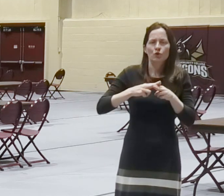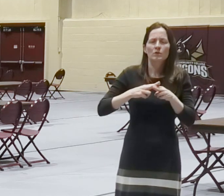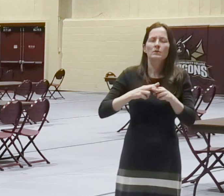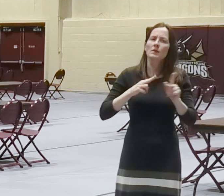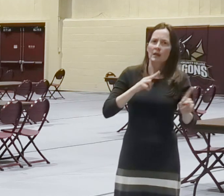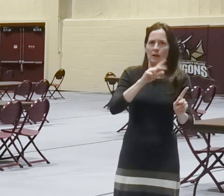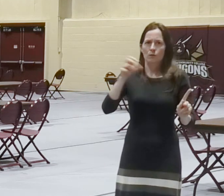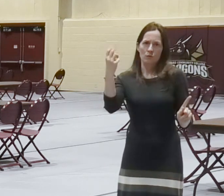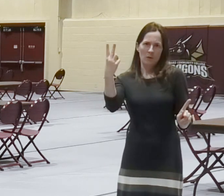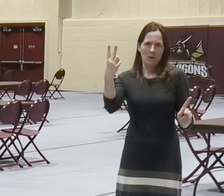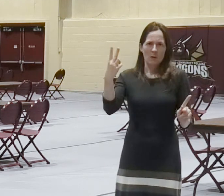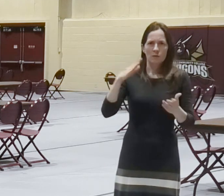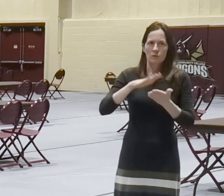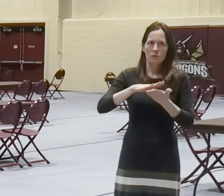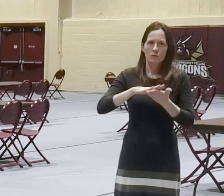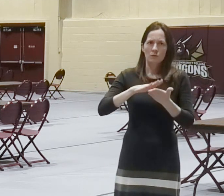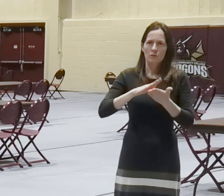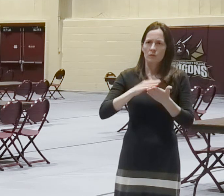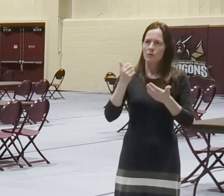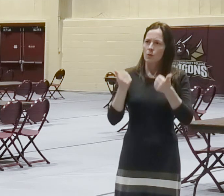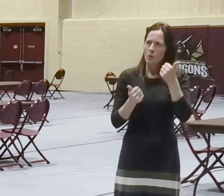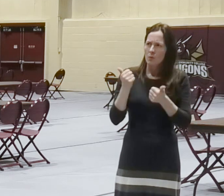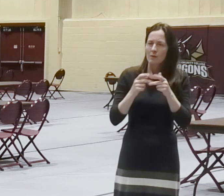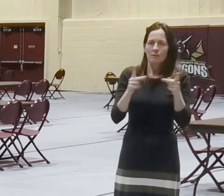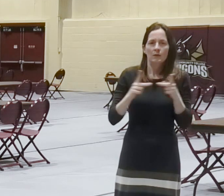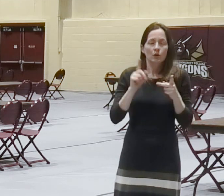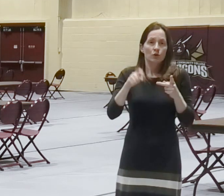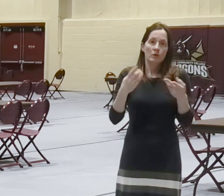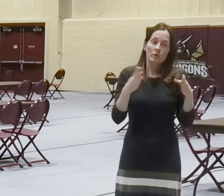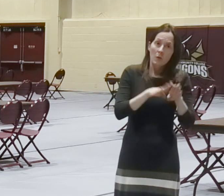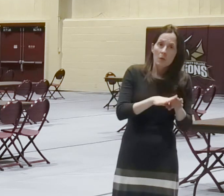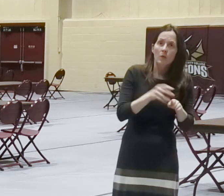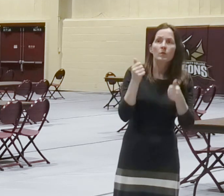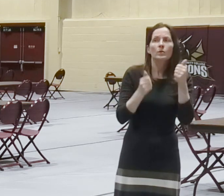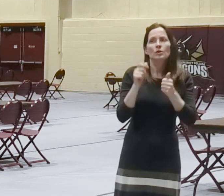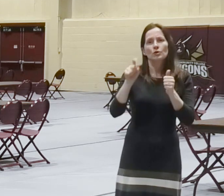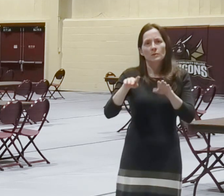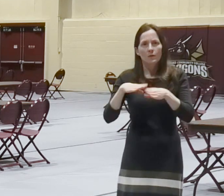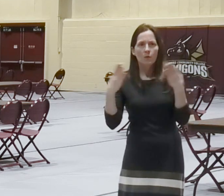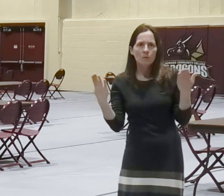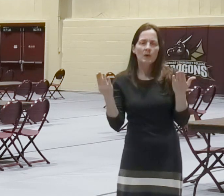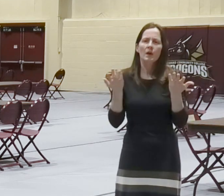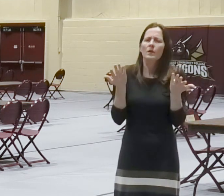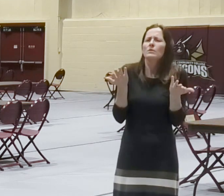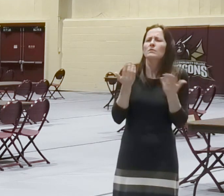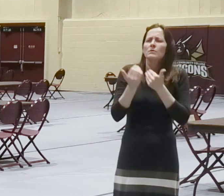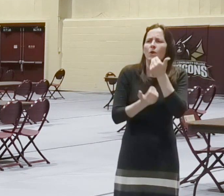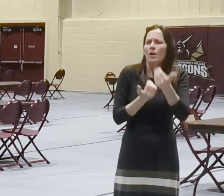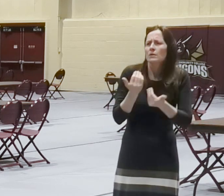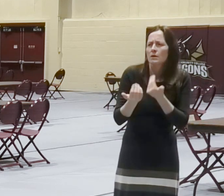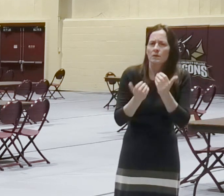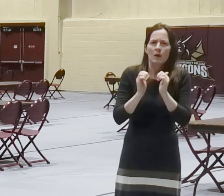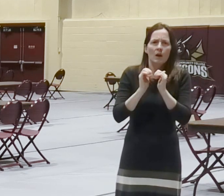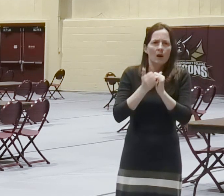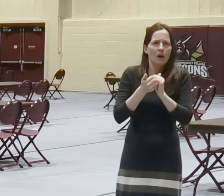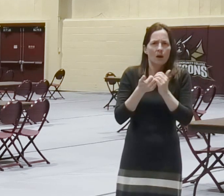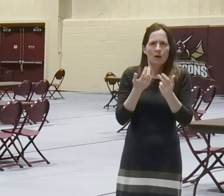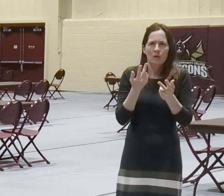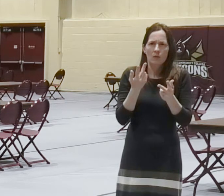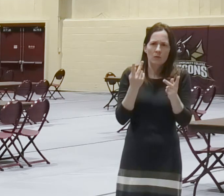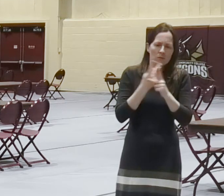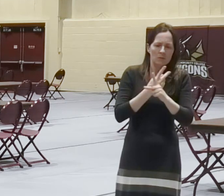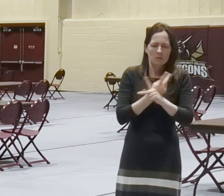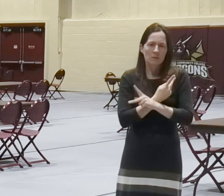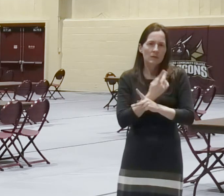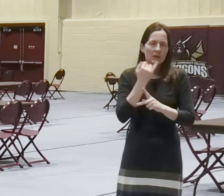be open, what should be closed, and how to implement processes to manage large numbers of people inside of buildings.